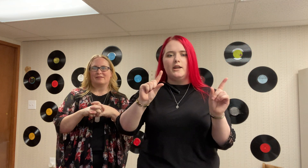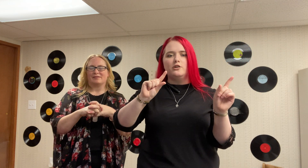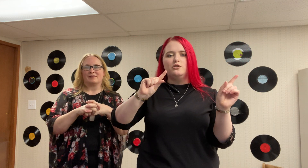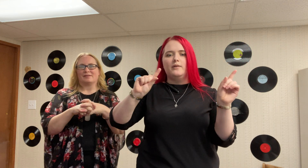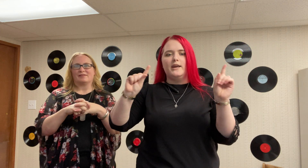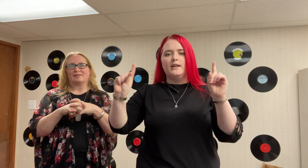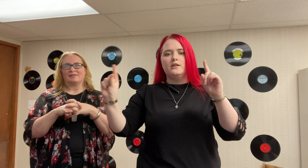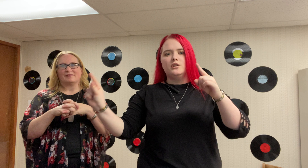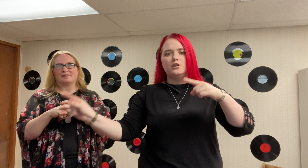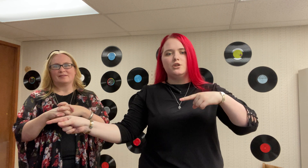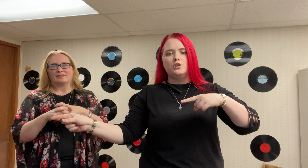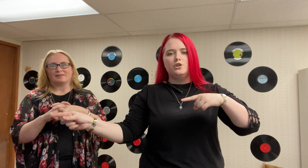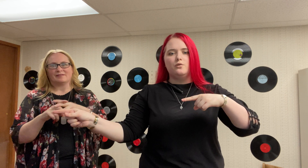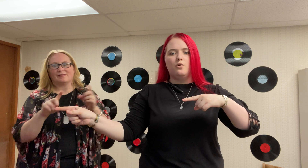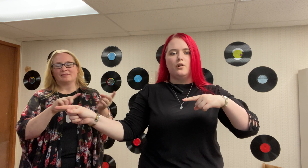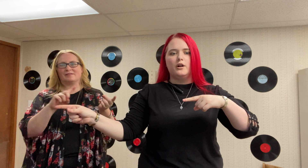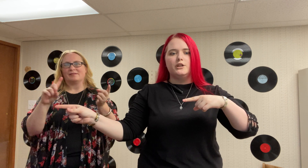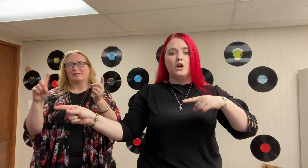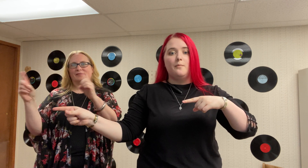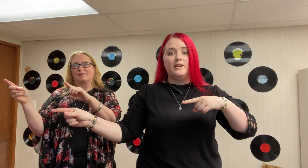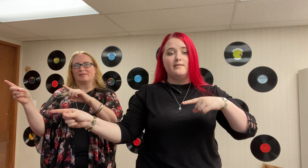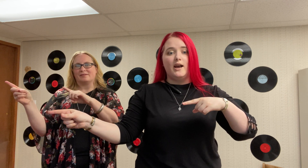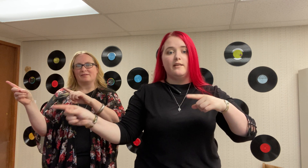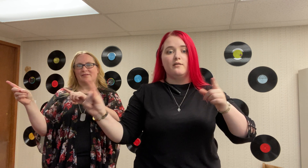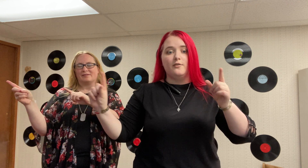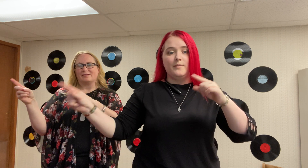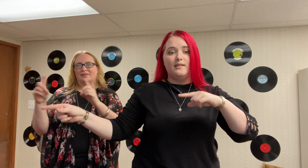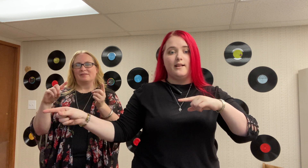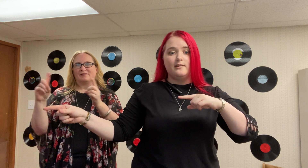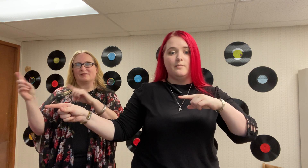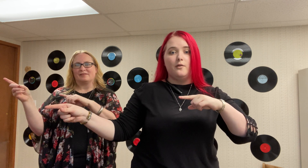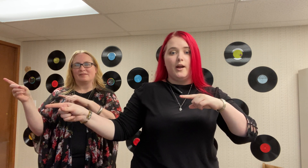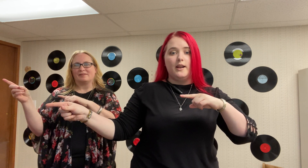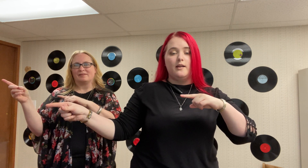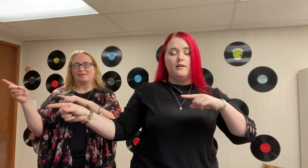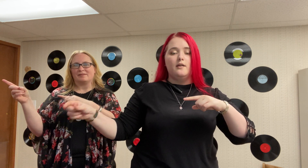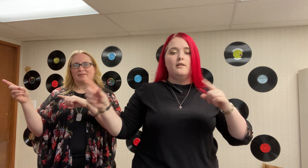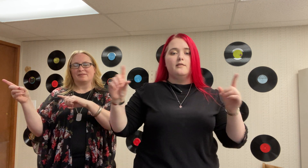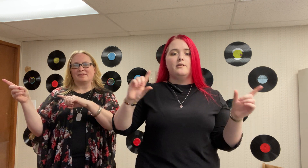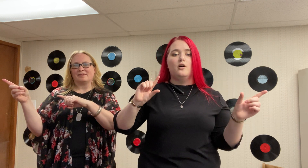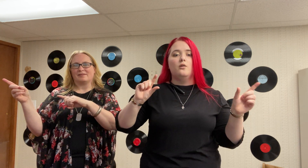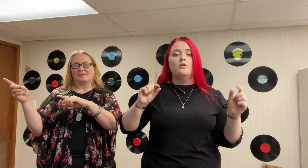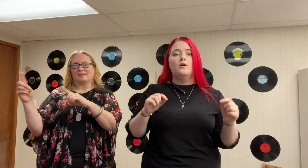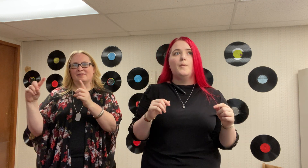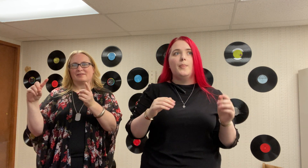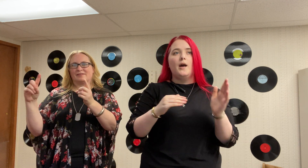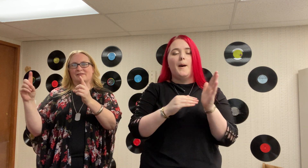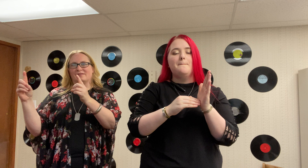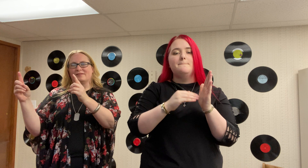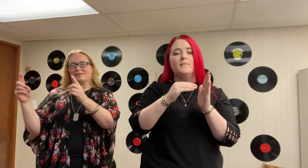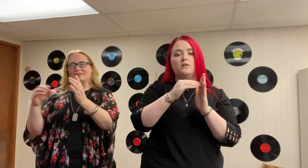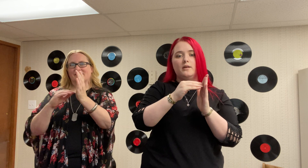you're doing it to your dominant side. So for me, that's to my right. So a